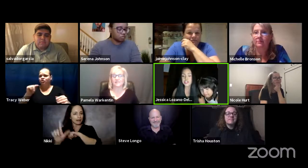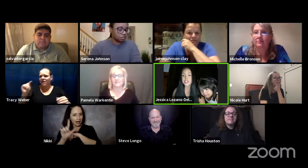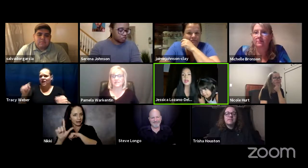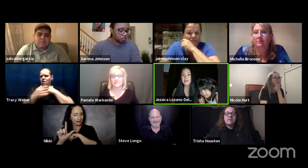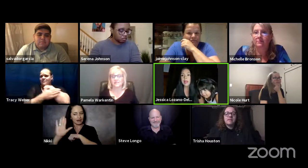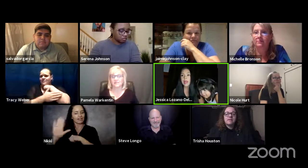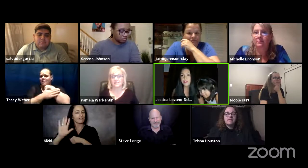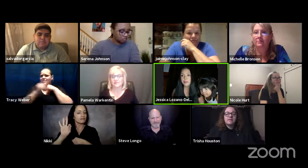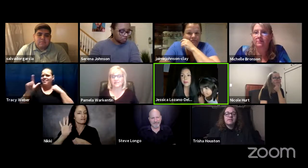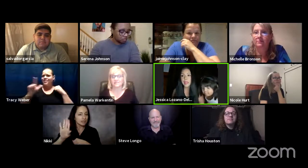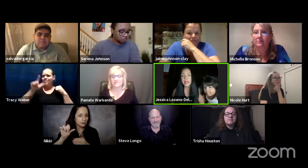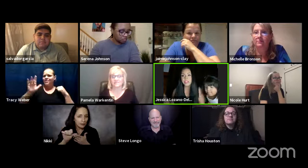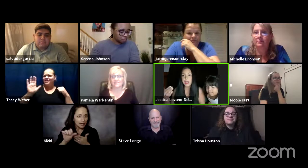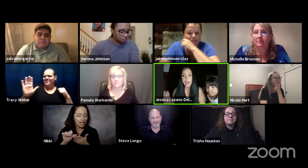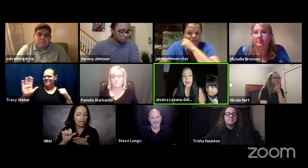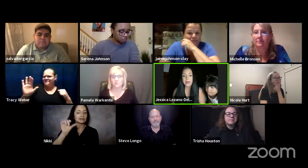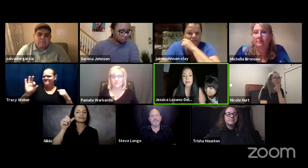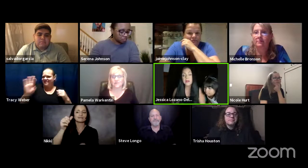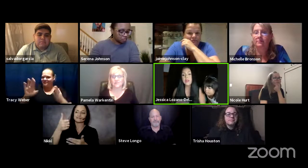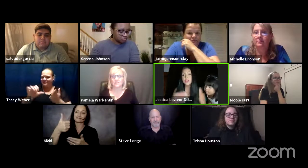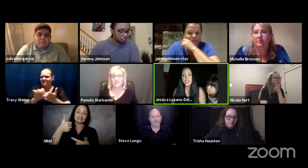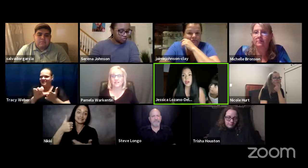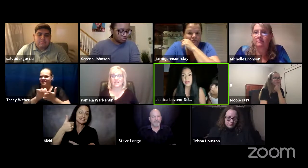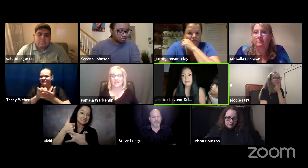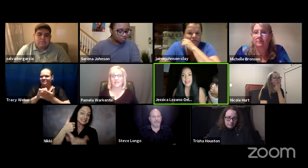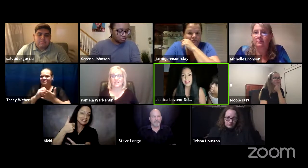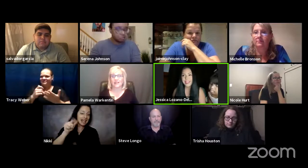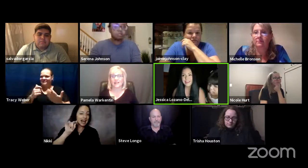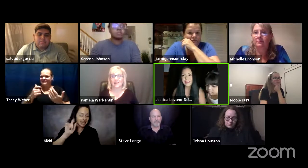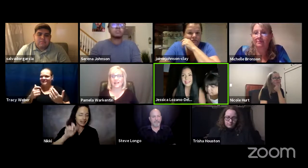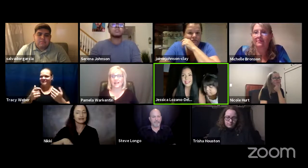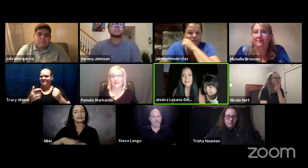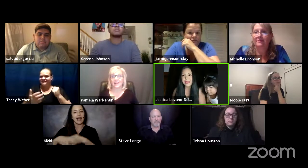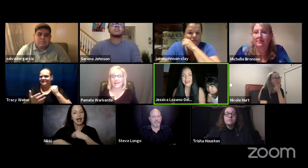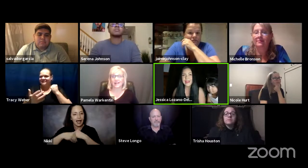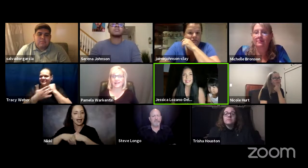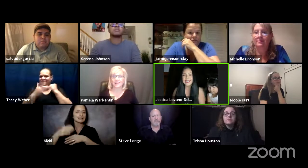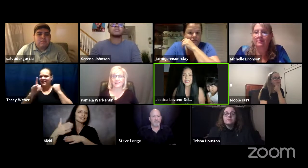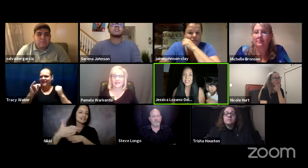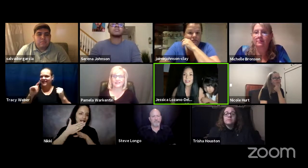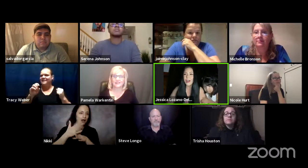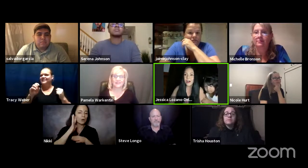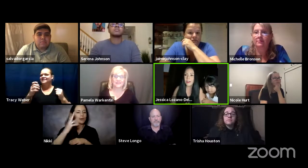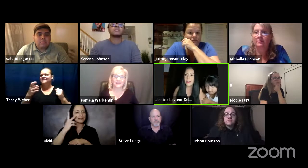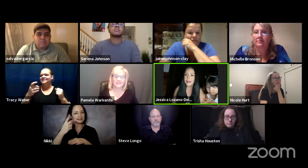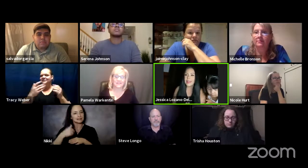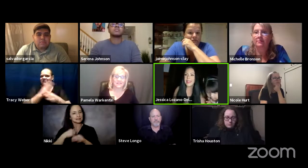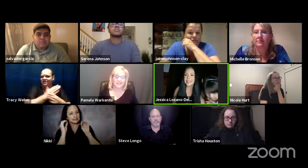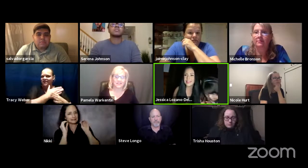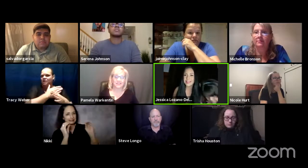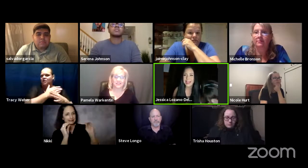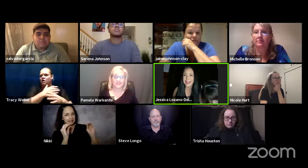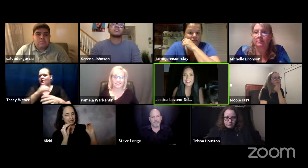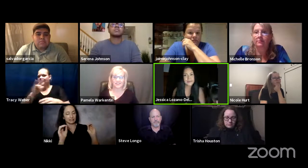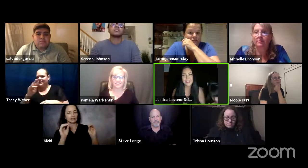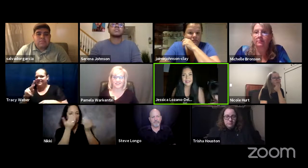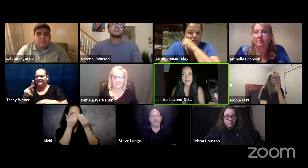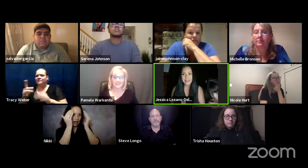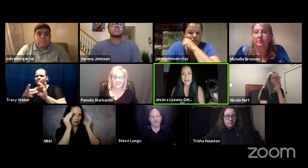page, like their page, add them, share it, because then you're going to see me teaching Halloween ASL signs, and I'm really excited about